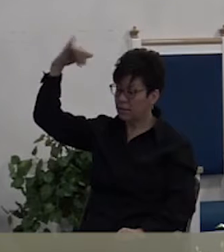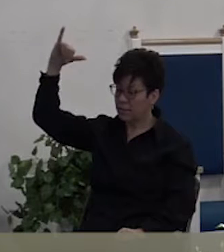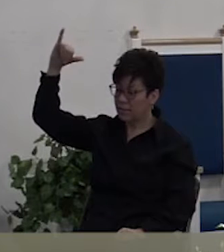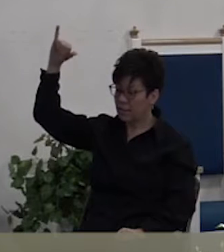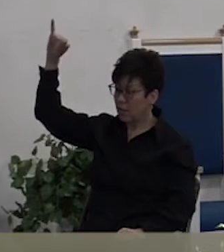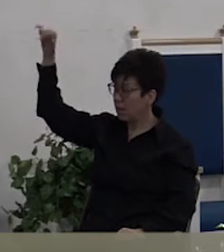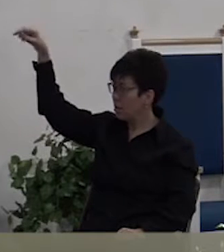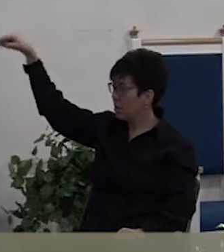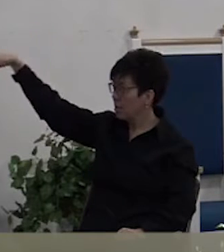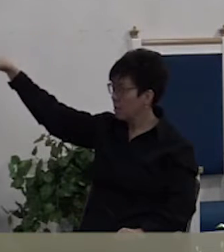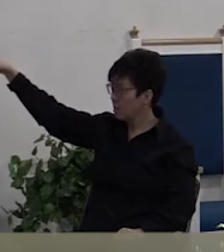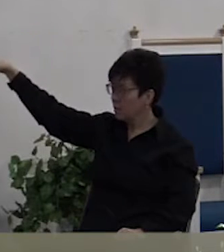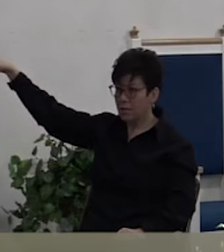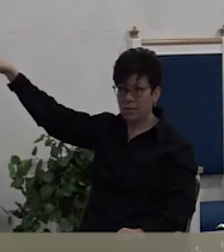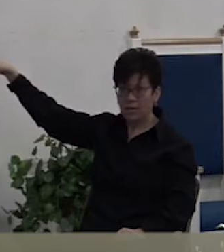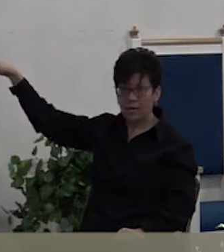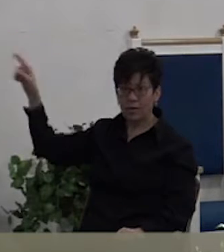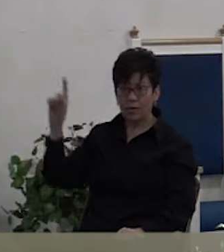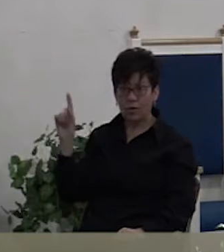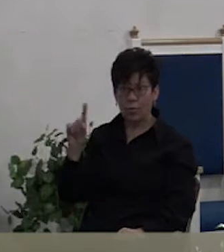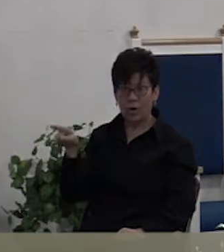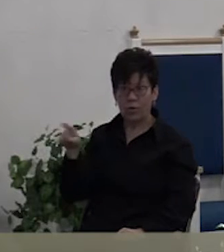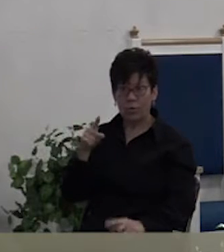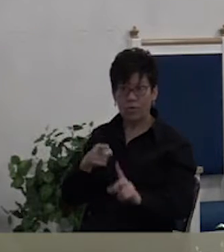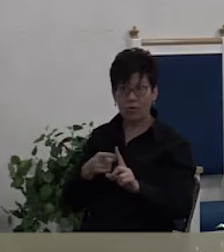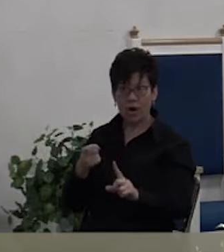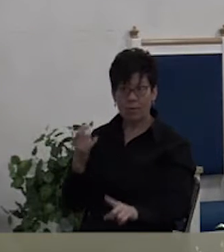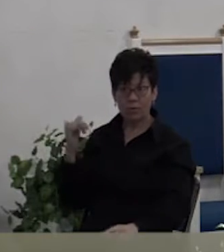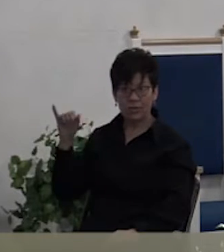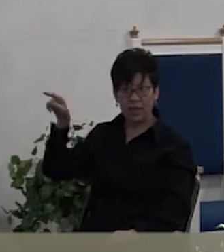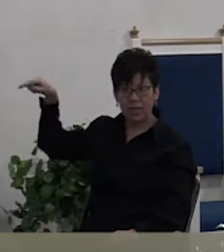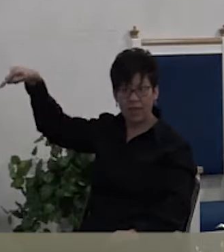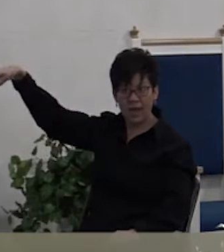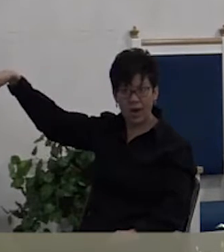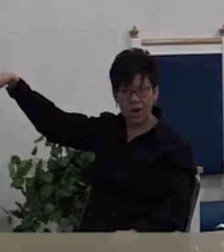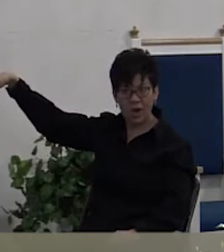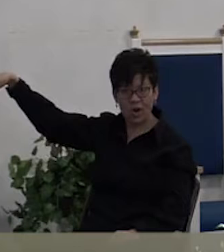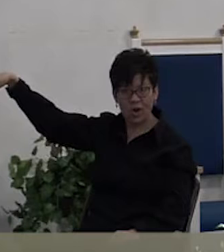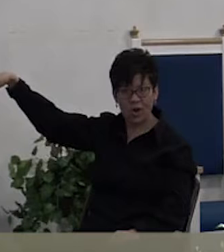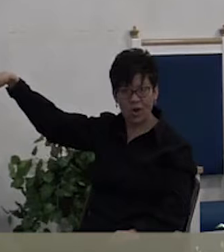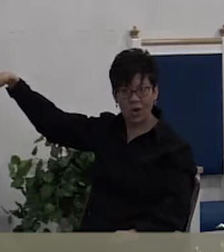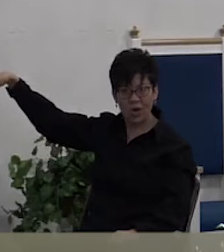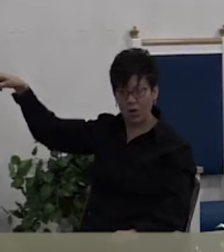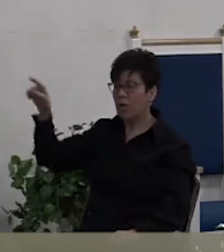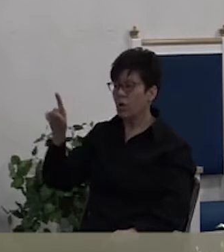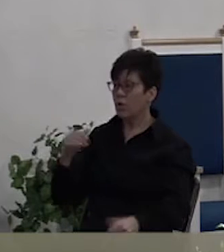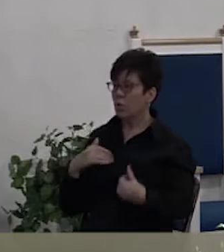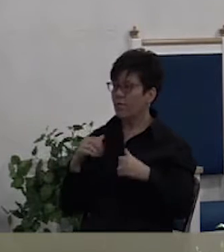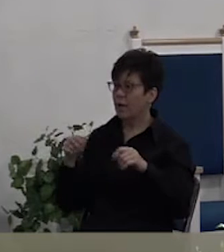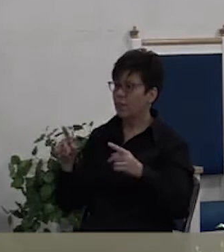still where God brought you from, you will have an opportunity to go back.